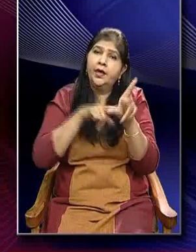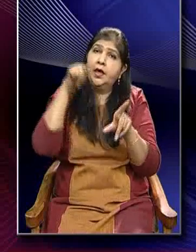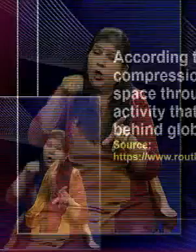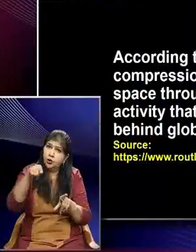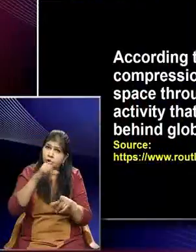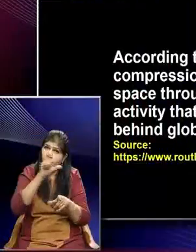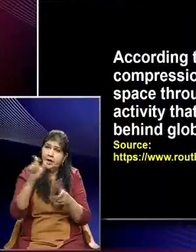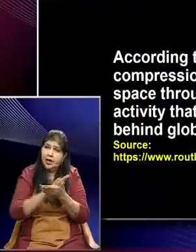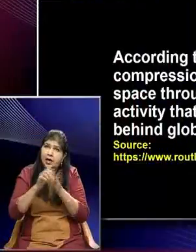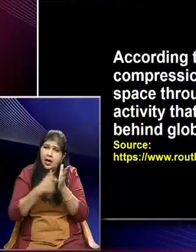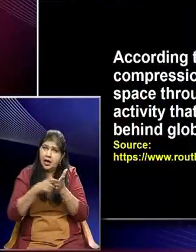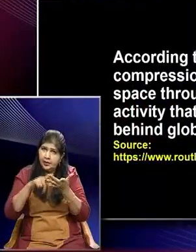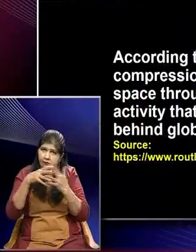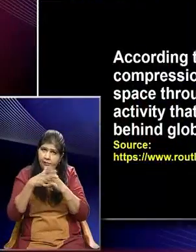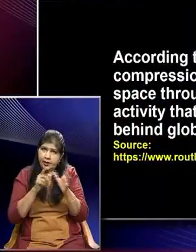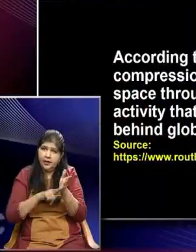to Harvey,